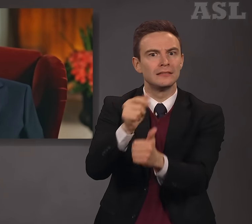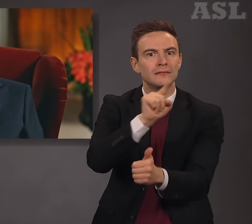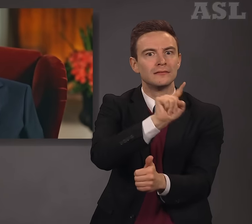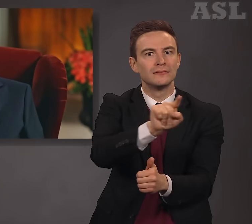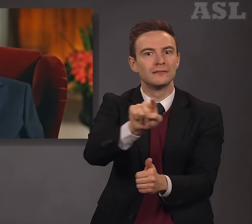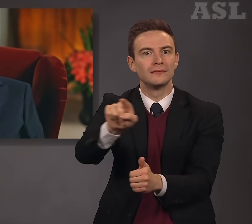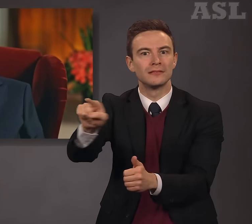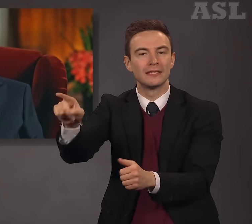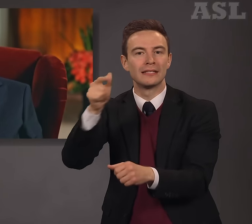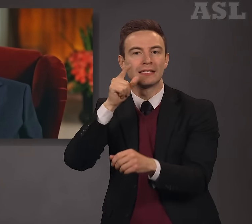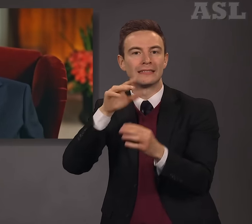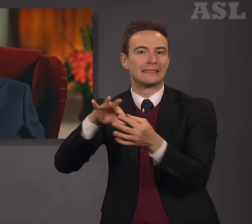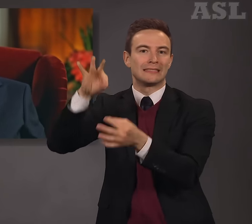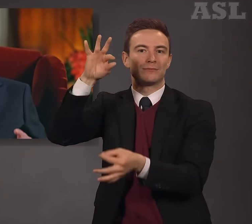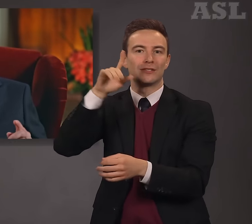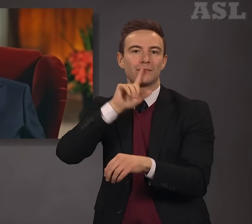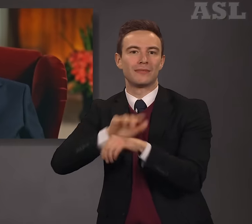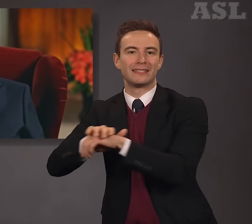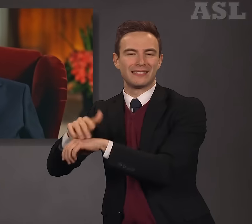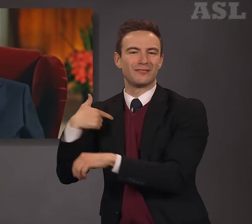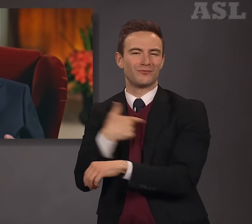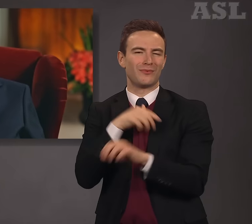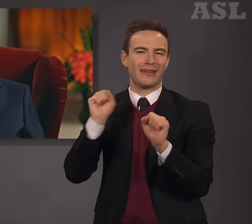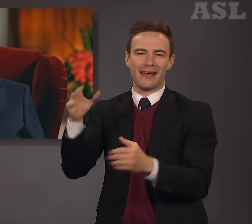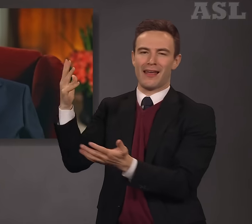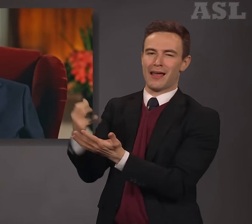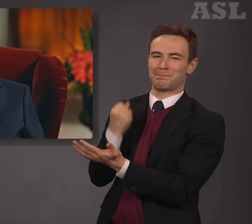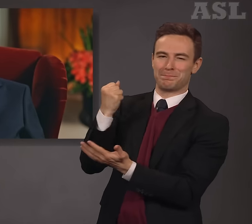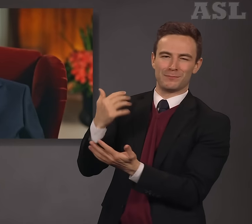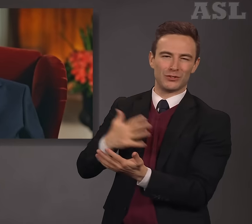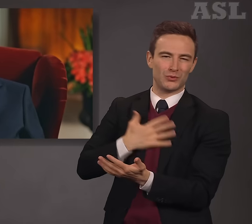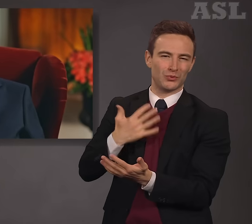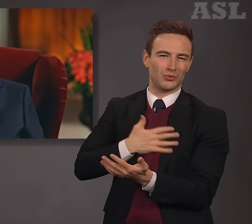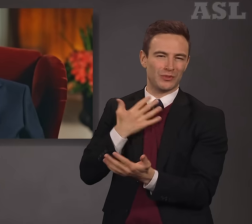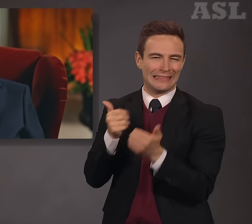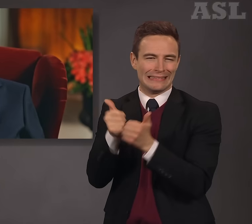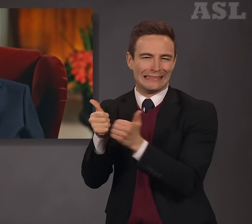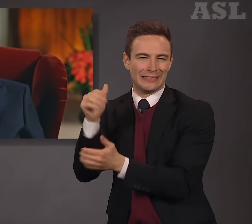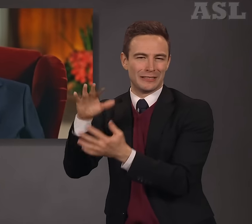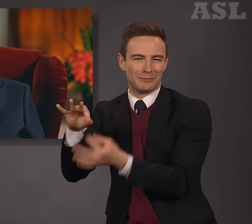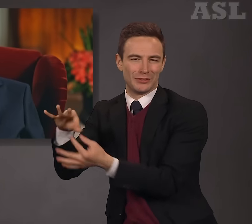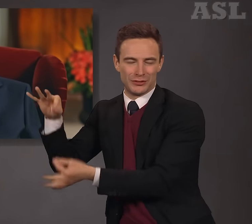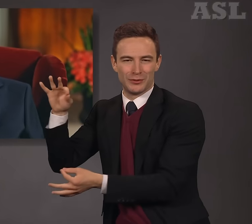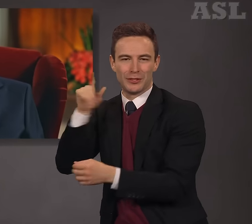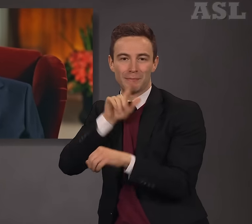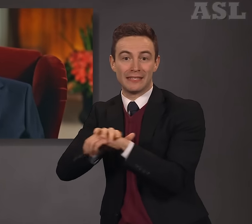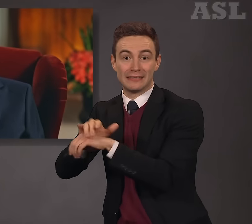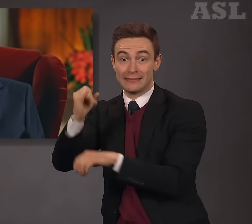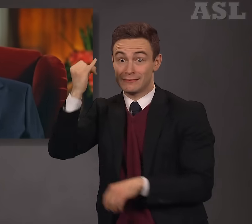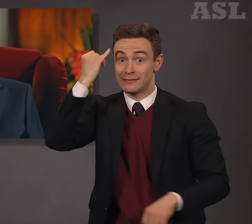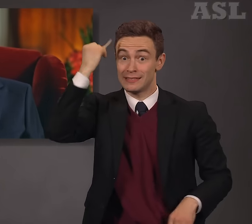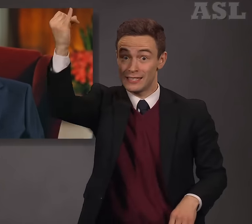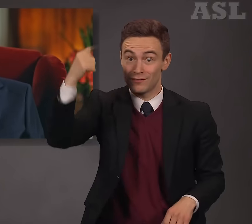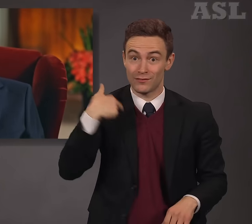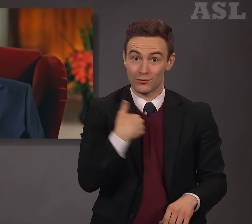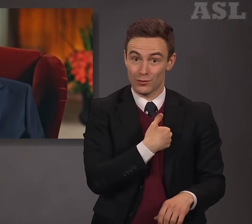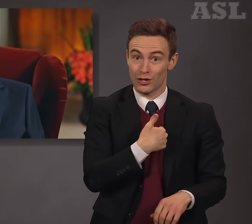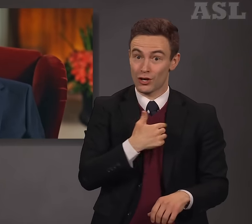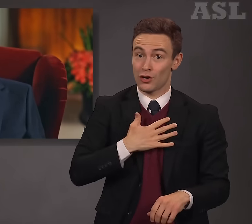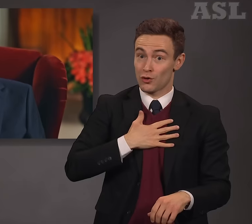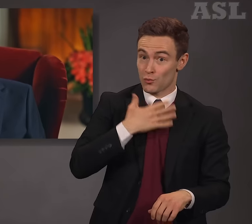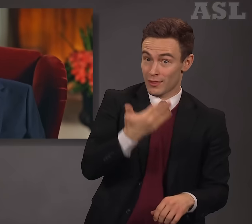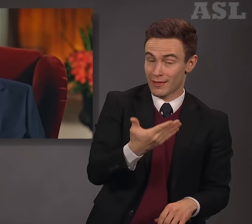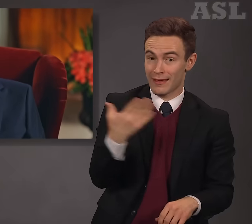and me to enjoy every spiritual blessing we are willing